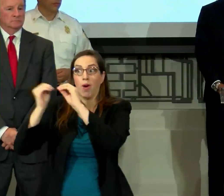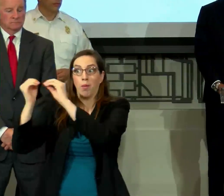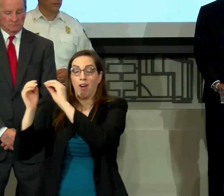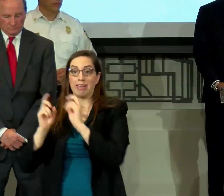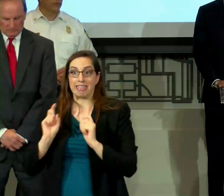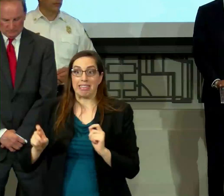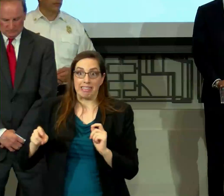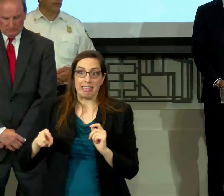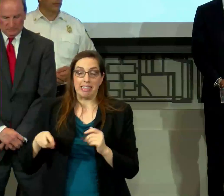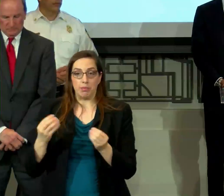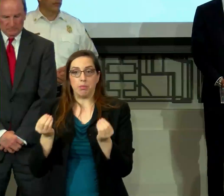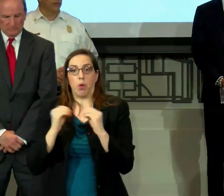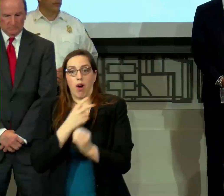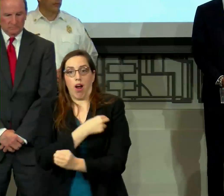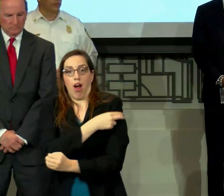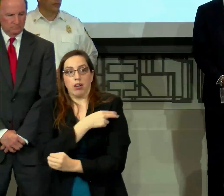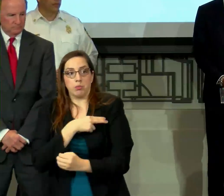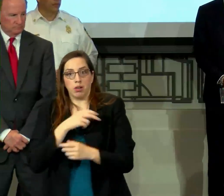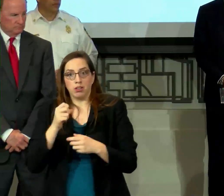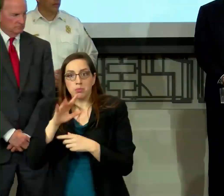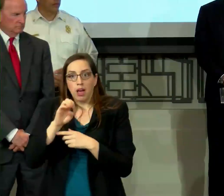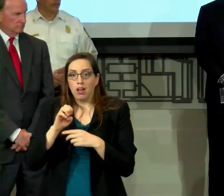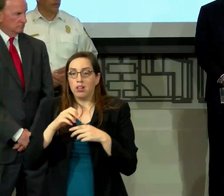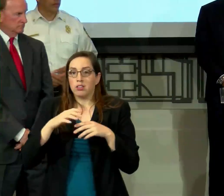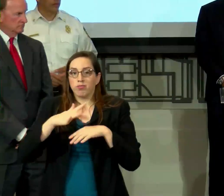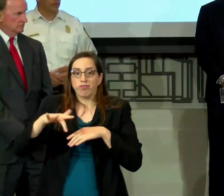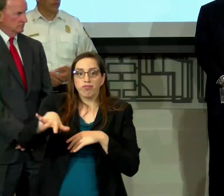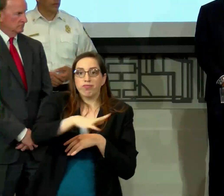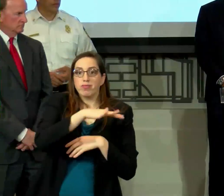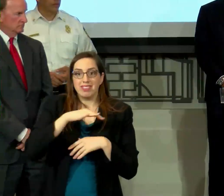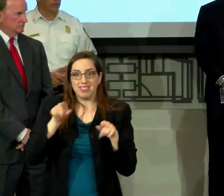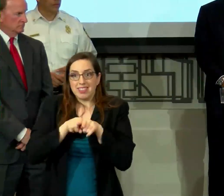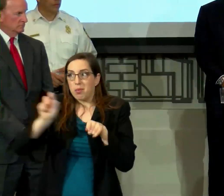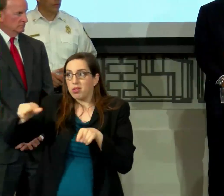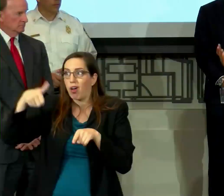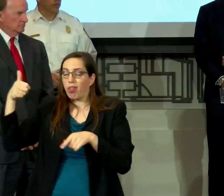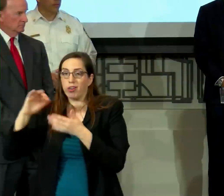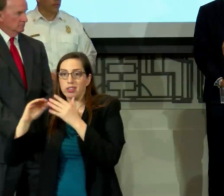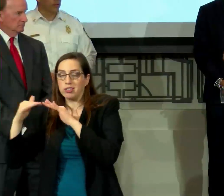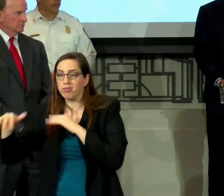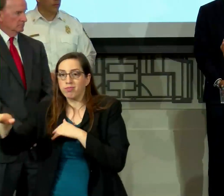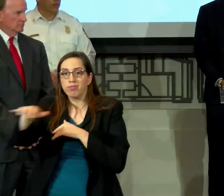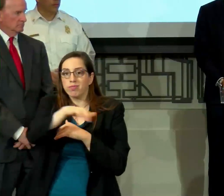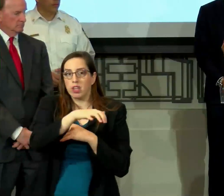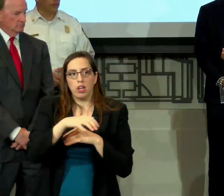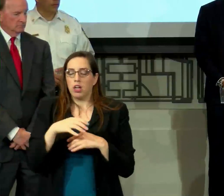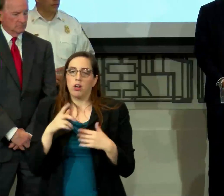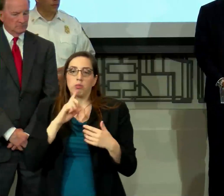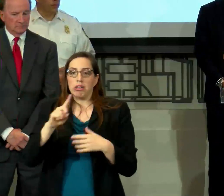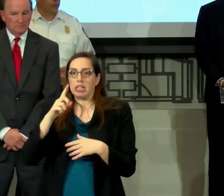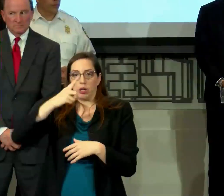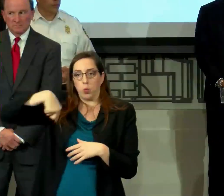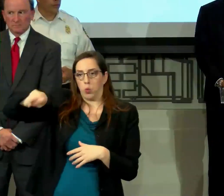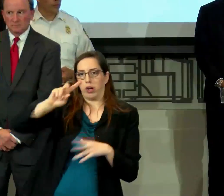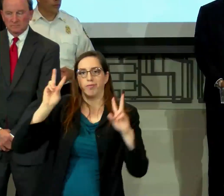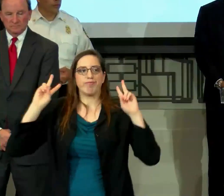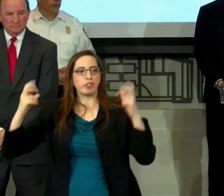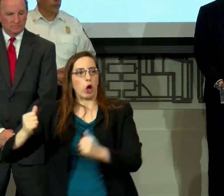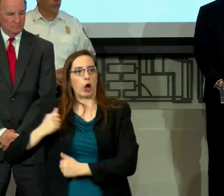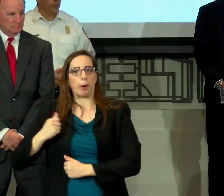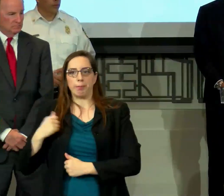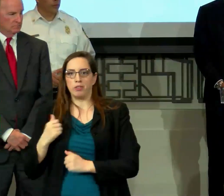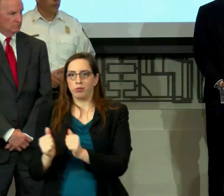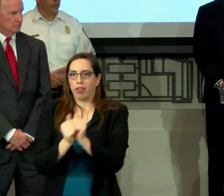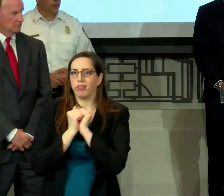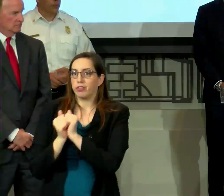additional hospital capacity, just like in other jurisdictions, we're all in this army.